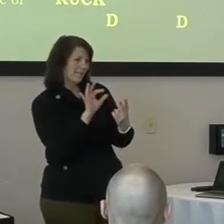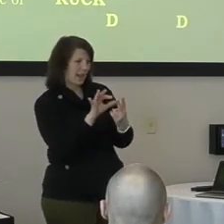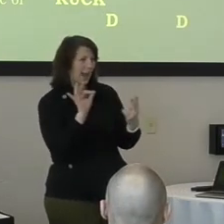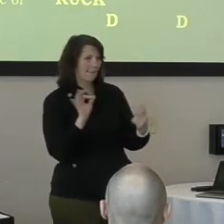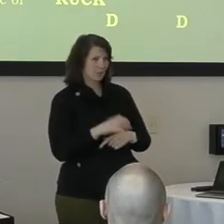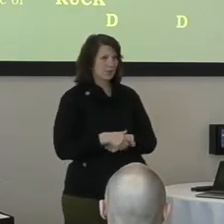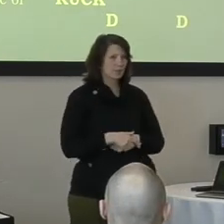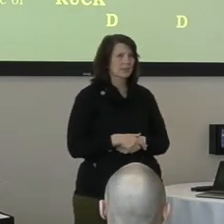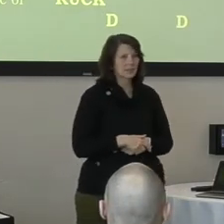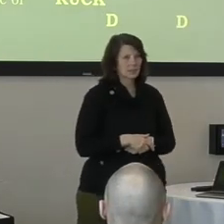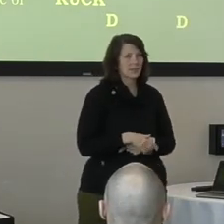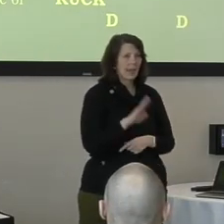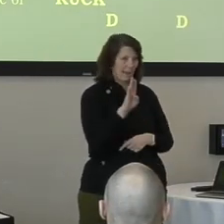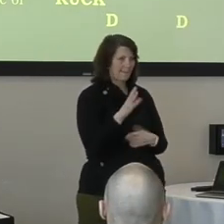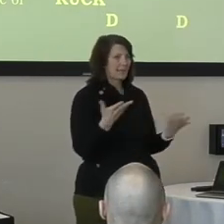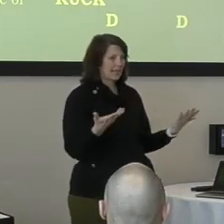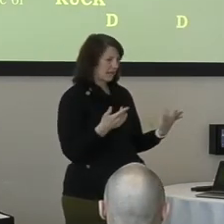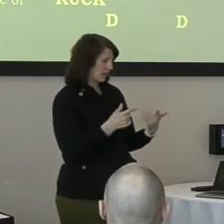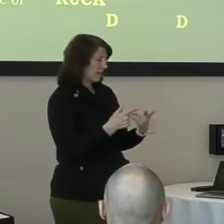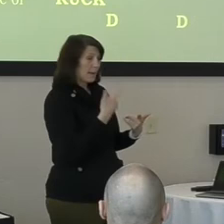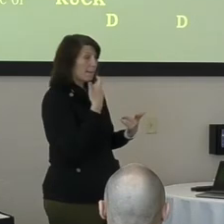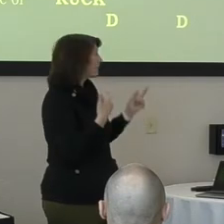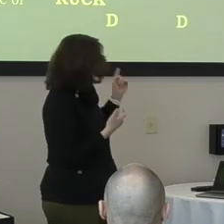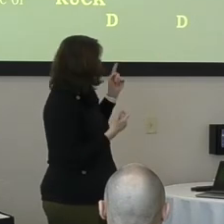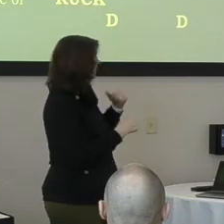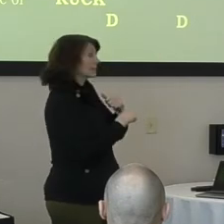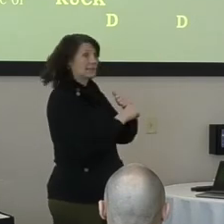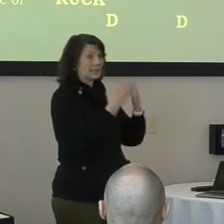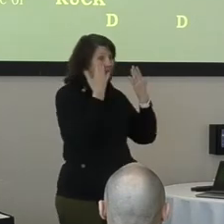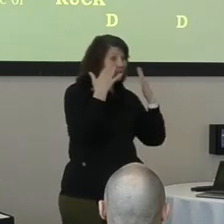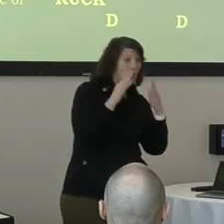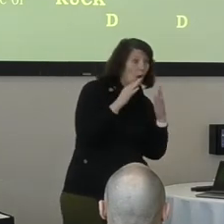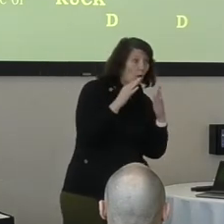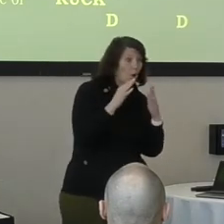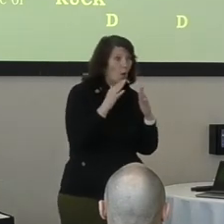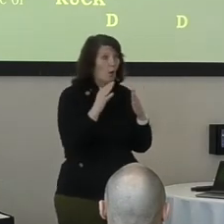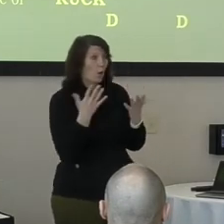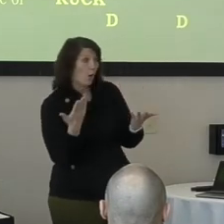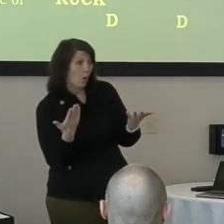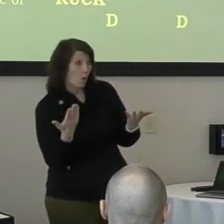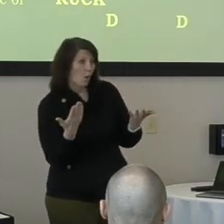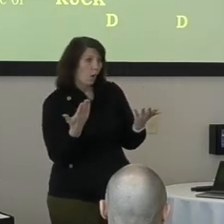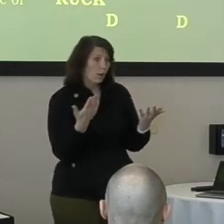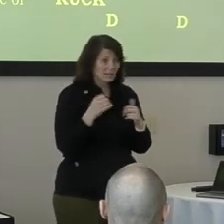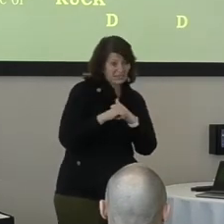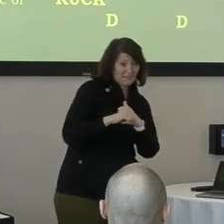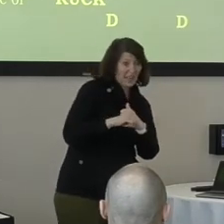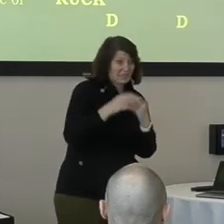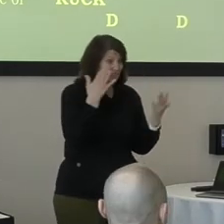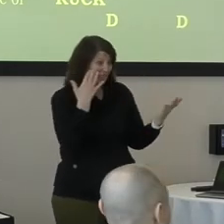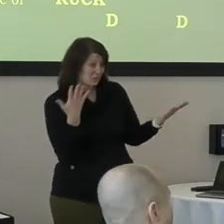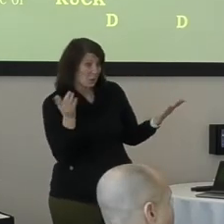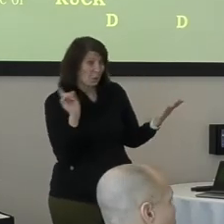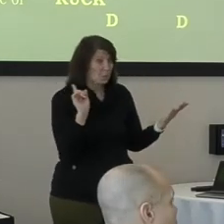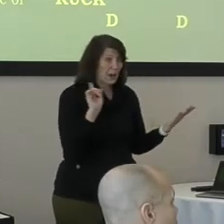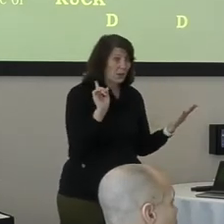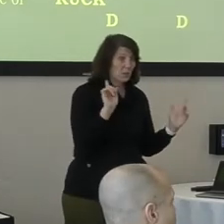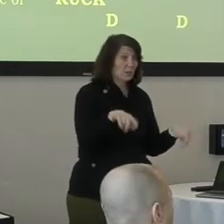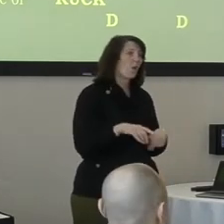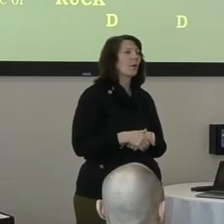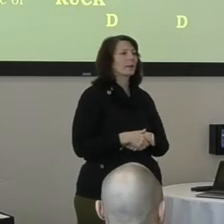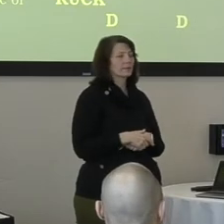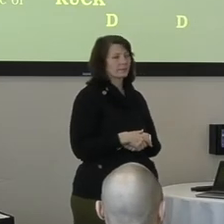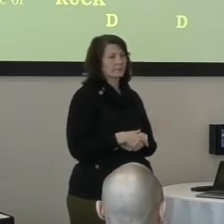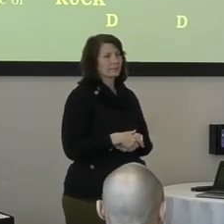here, and B, because the defense doesn't know, we haven't telegraphed anything. The defense doesn't know where we're going.